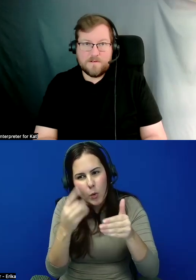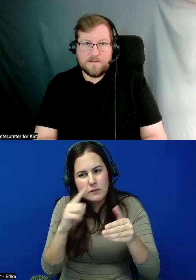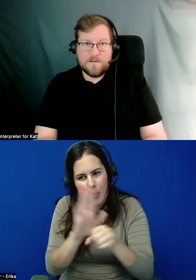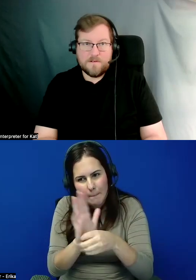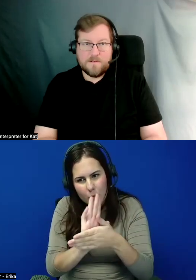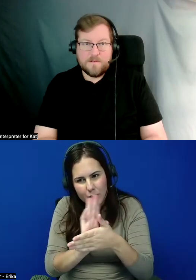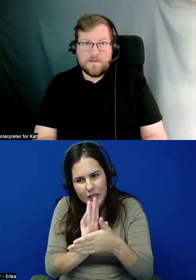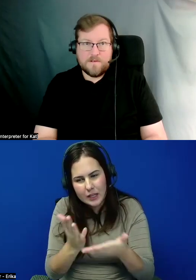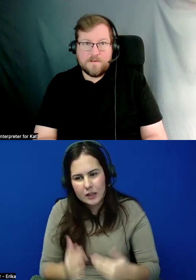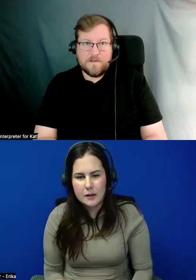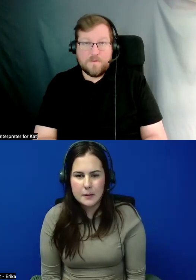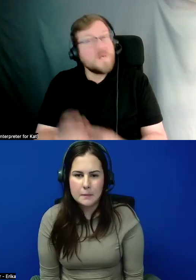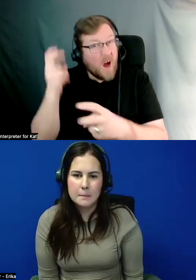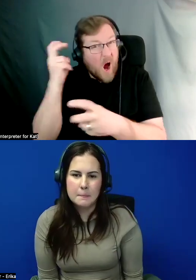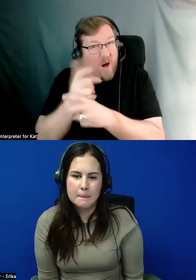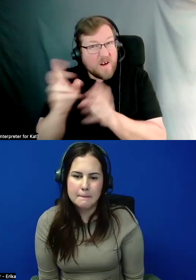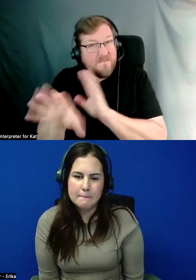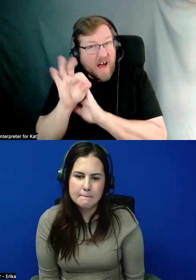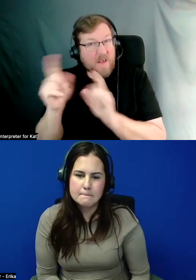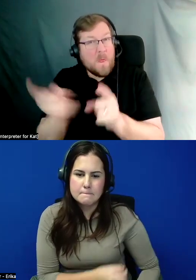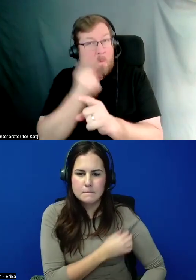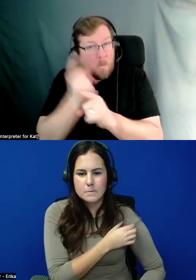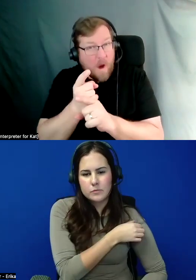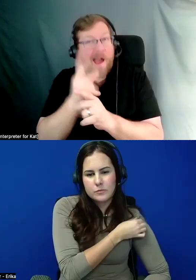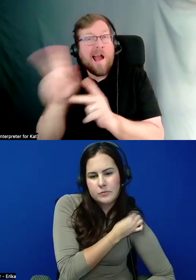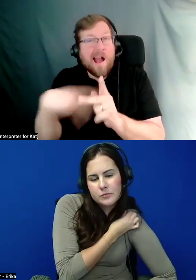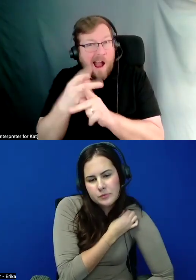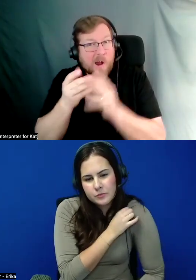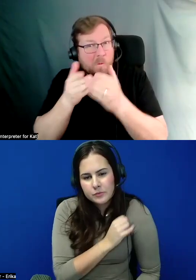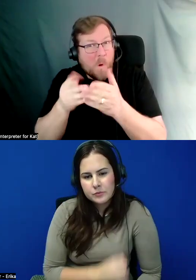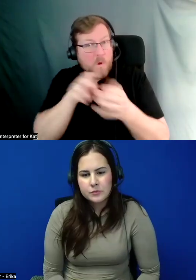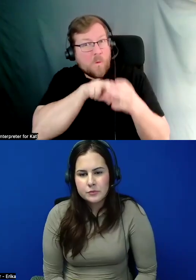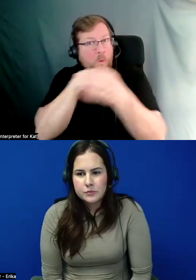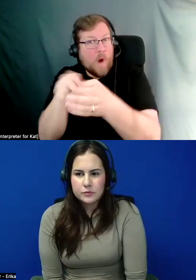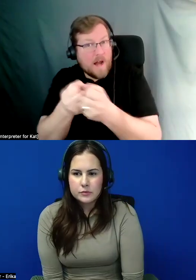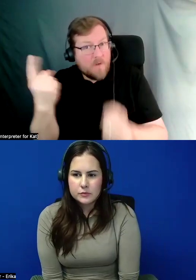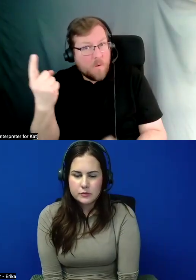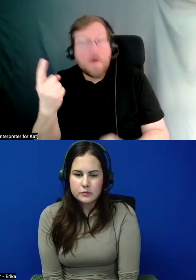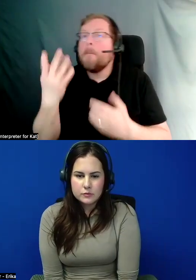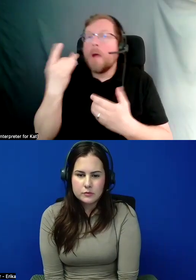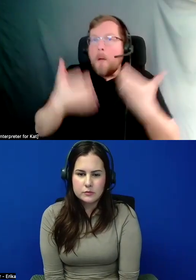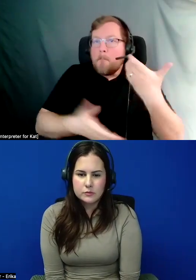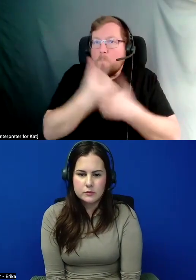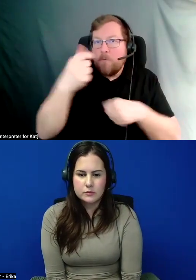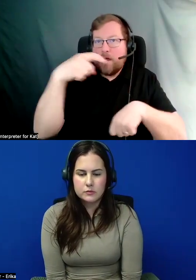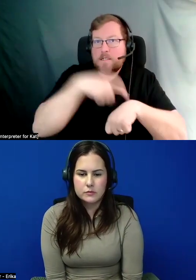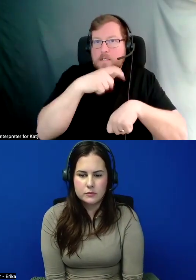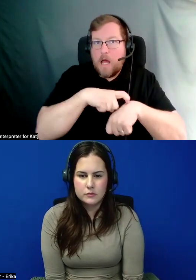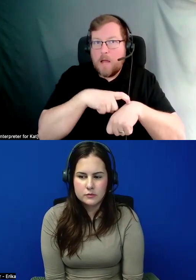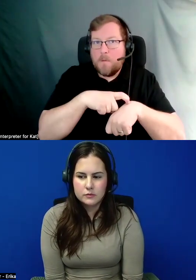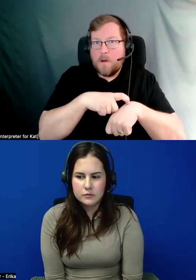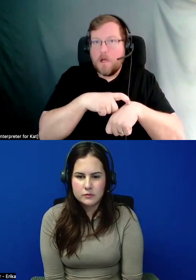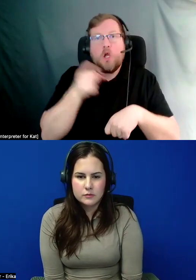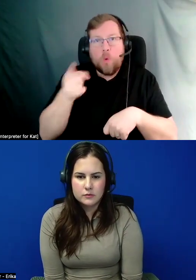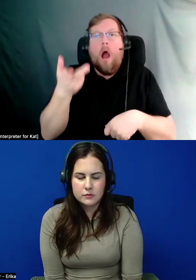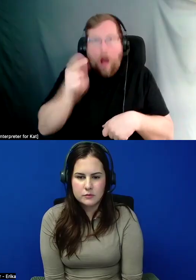riverboat right movie. kind of boat to carry everybody because I mean the majority of the time is on the